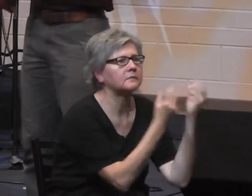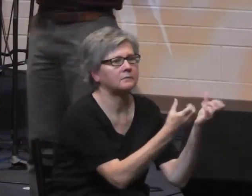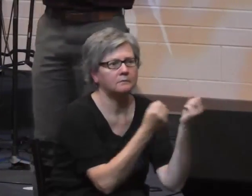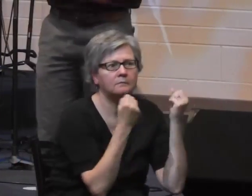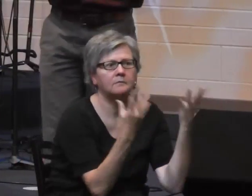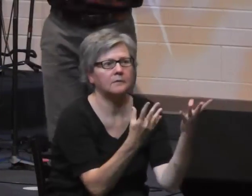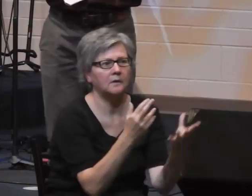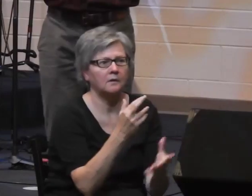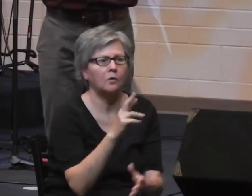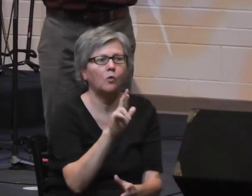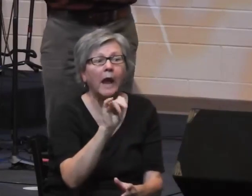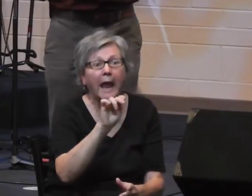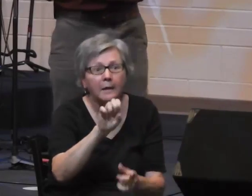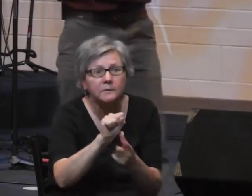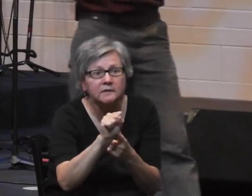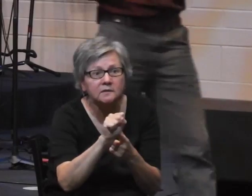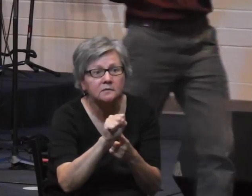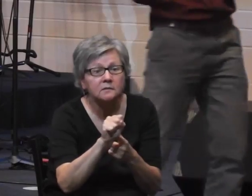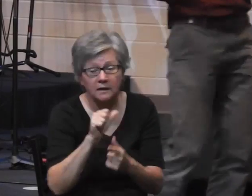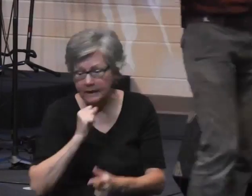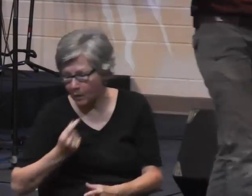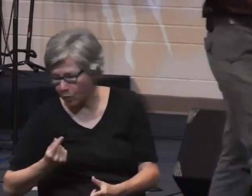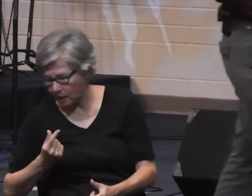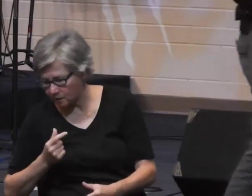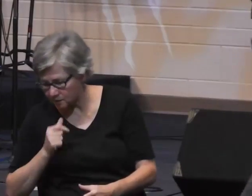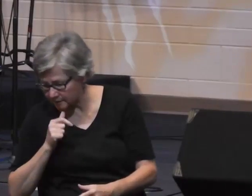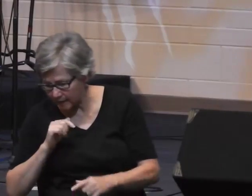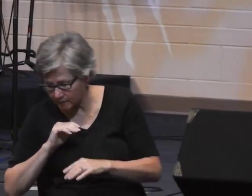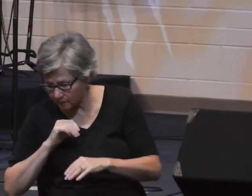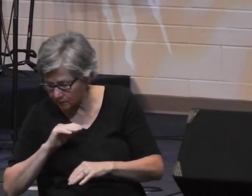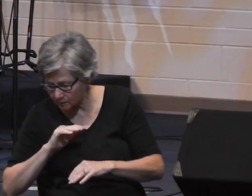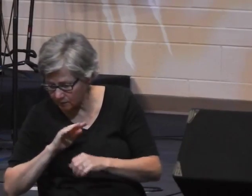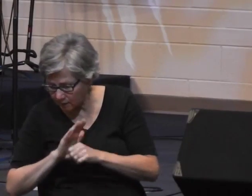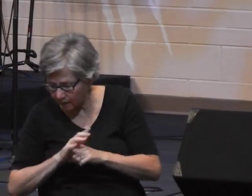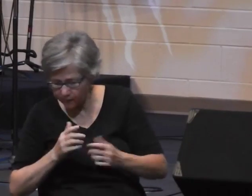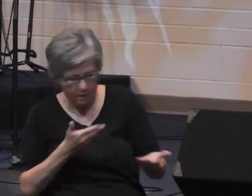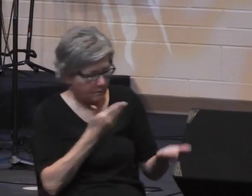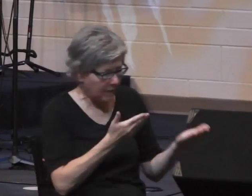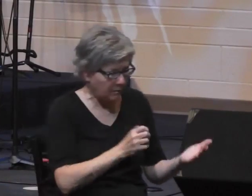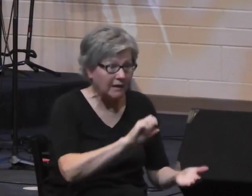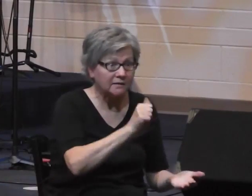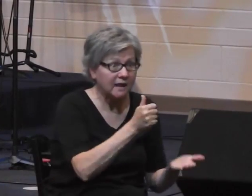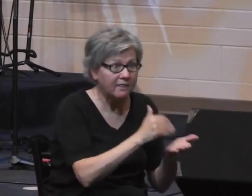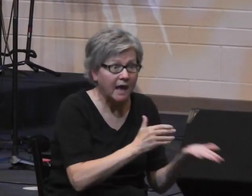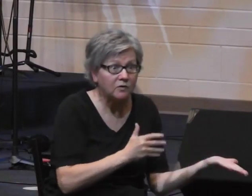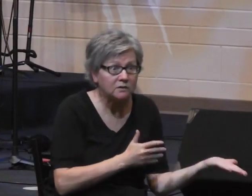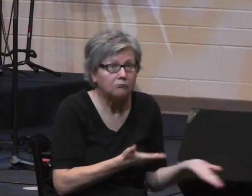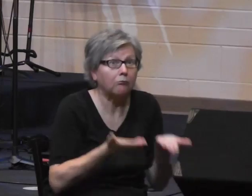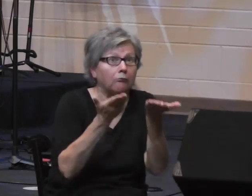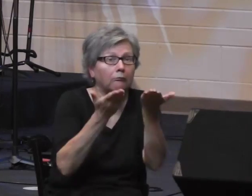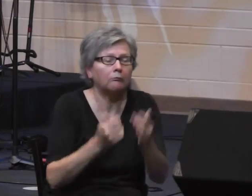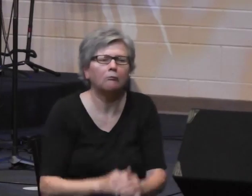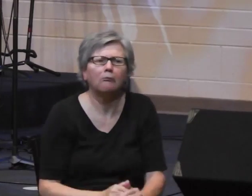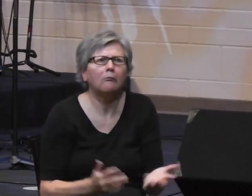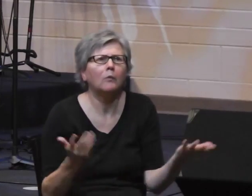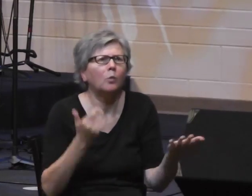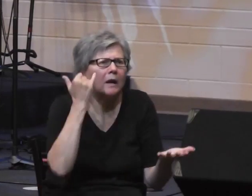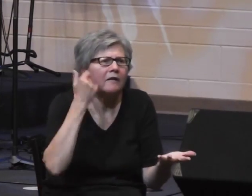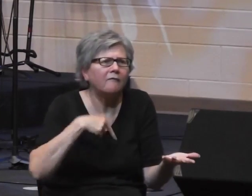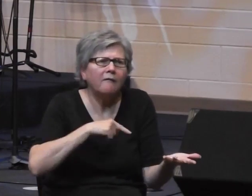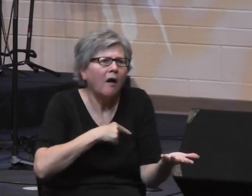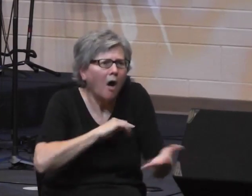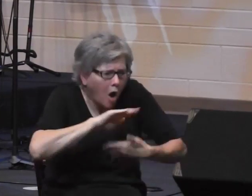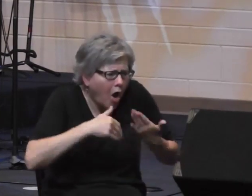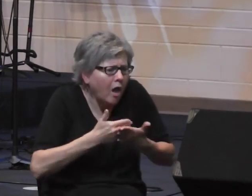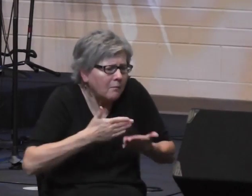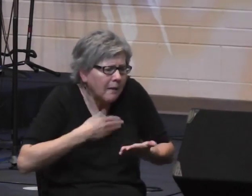not one animal, what about thousands of animals? Will the Lord be pleased with 10,000 rivers of oil? What if I give God all